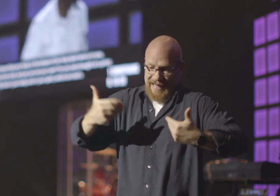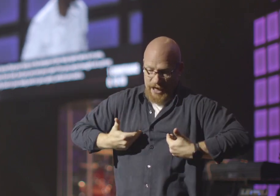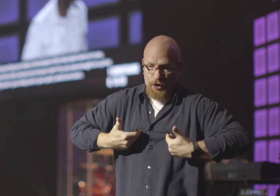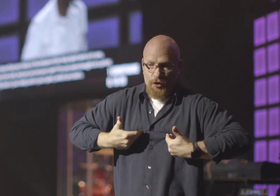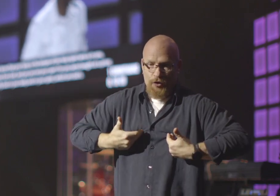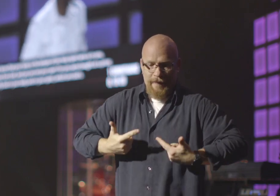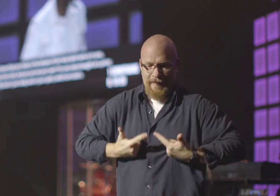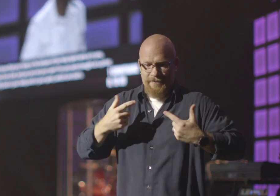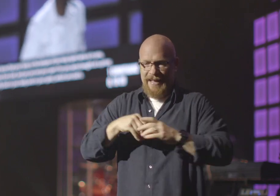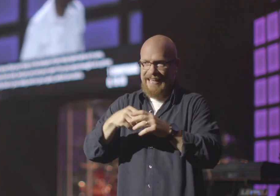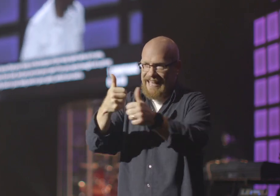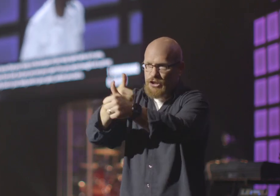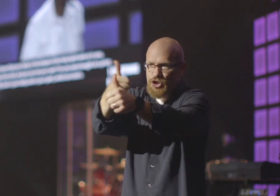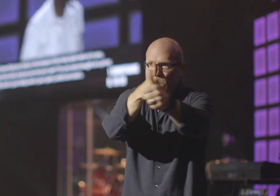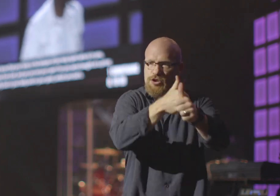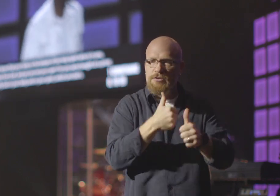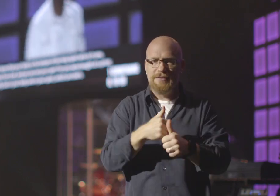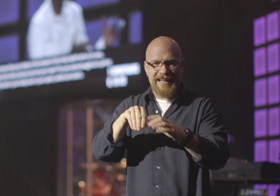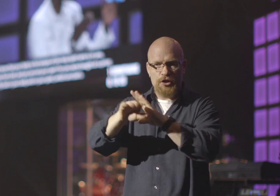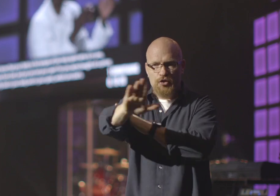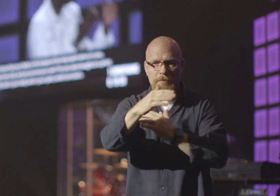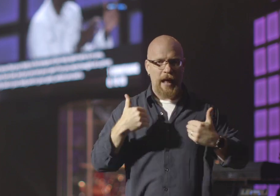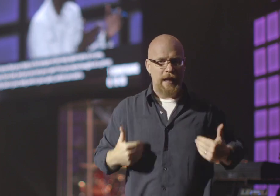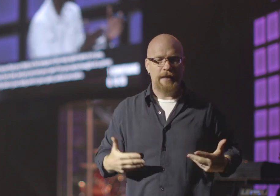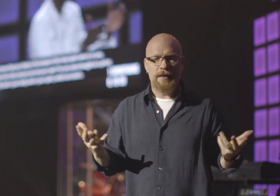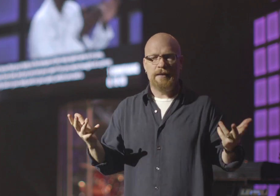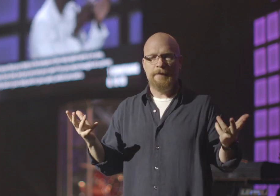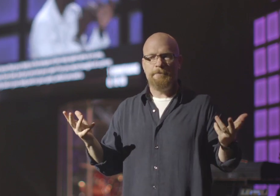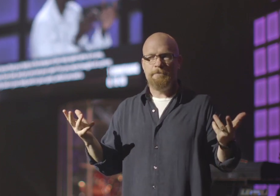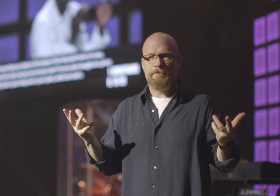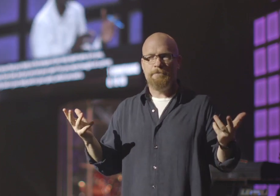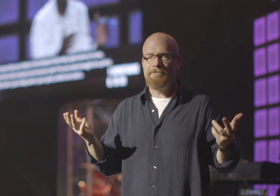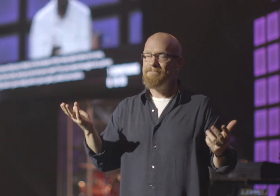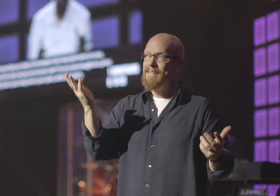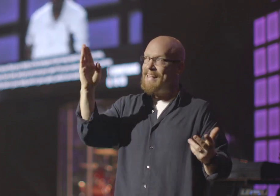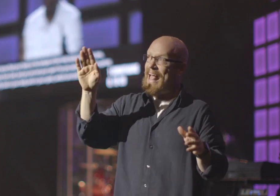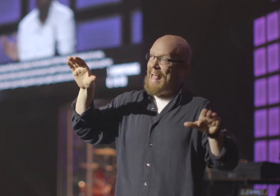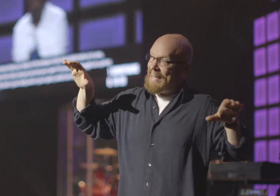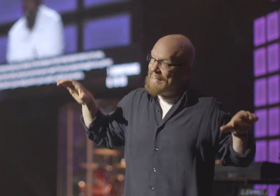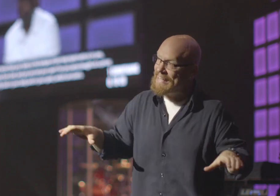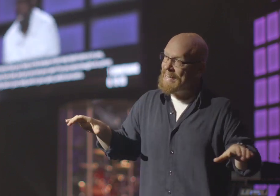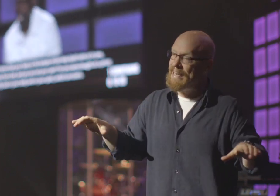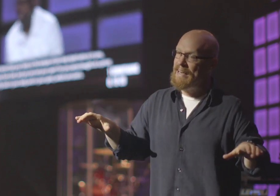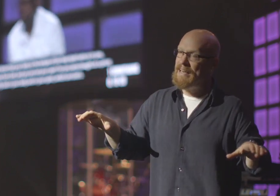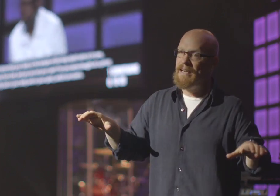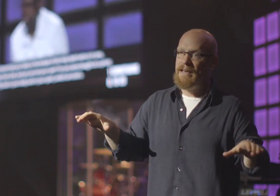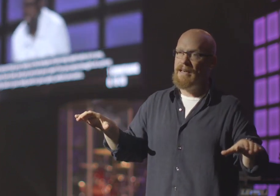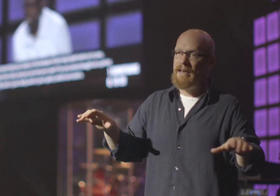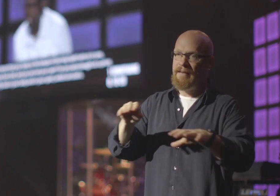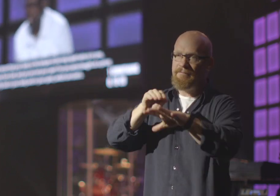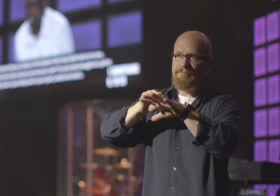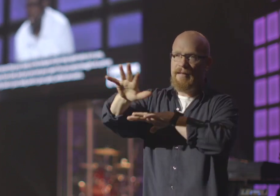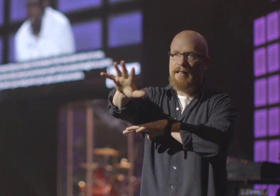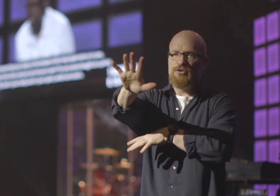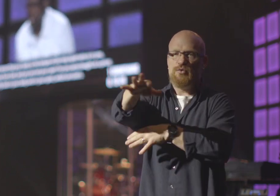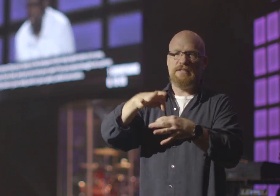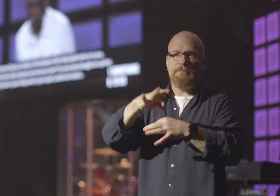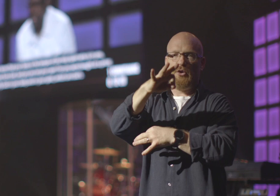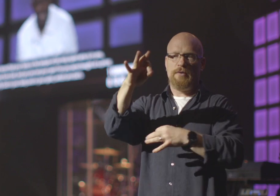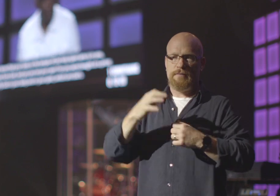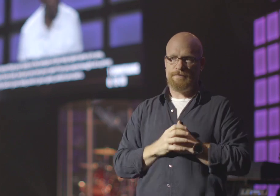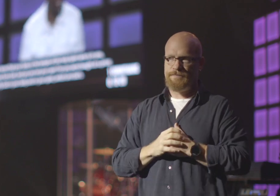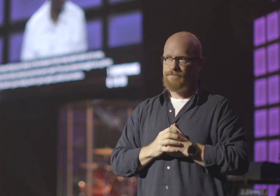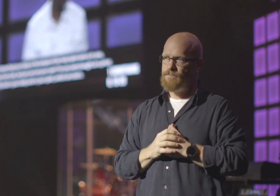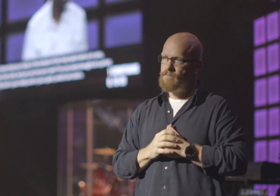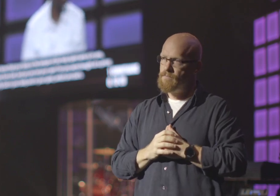lives now. The spirit of the living God. See, what God did, he did something about your spirit, man. He